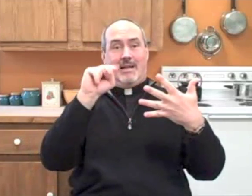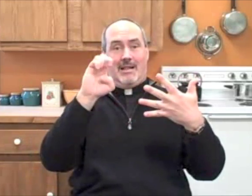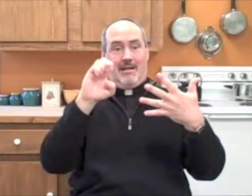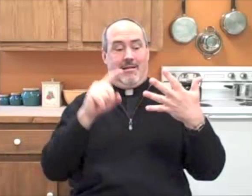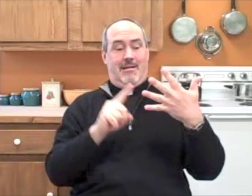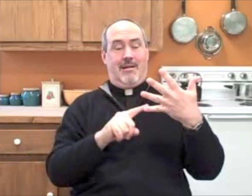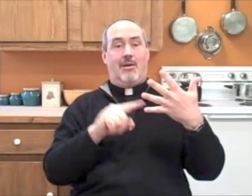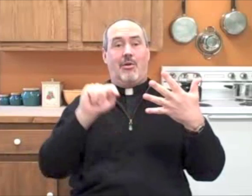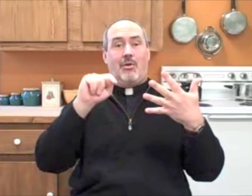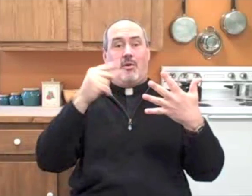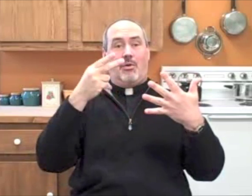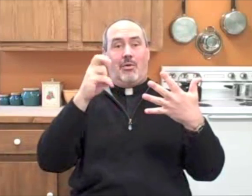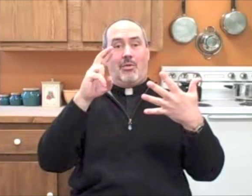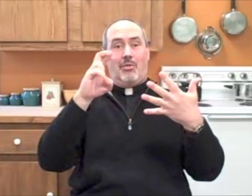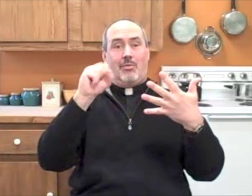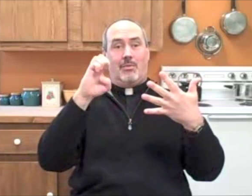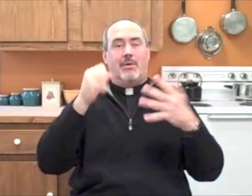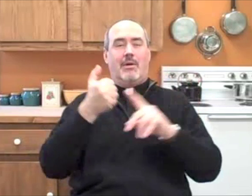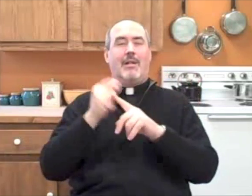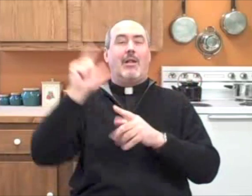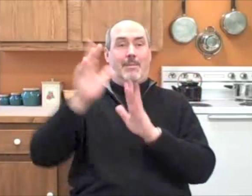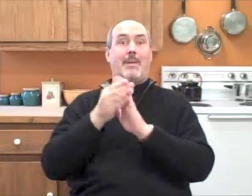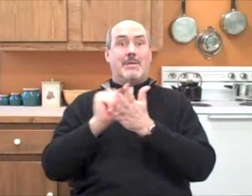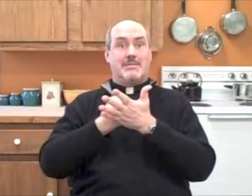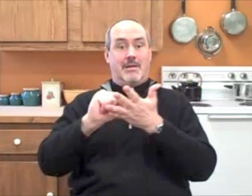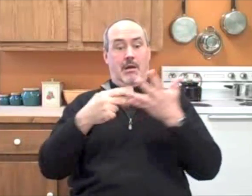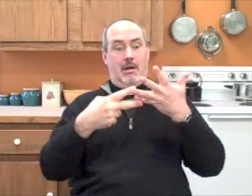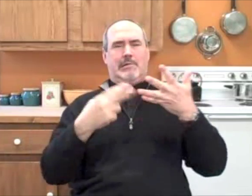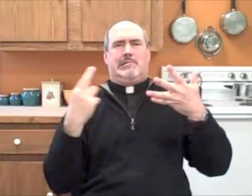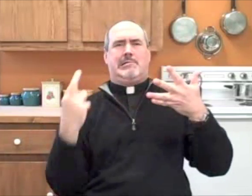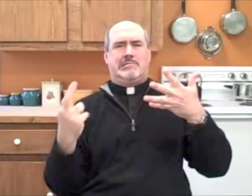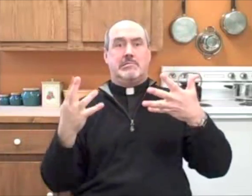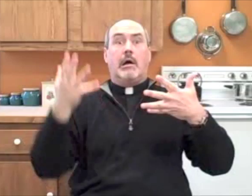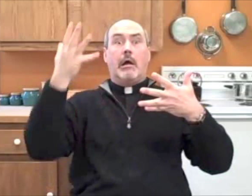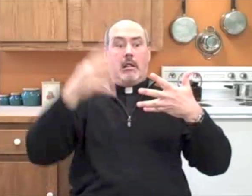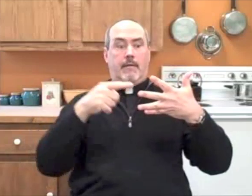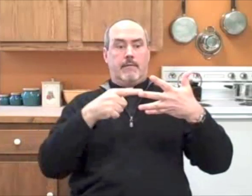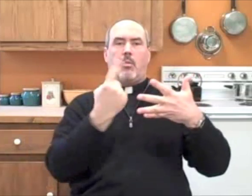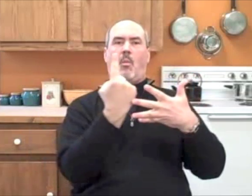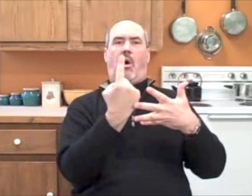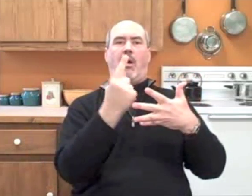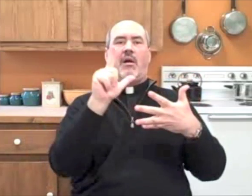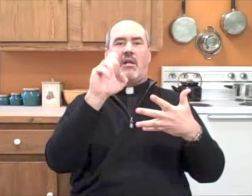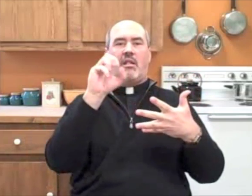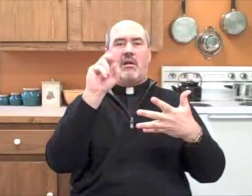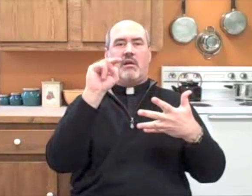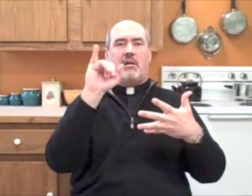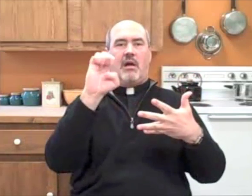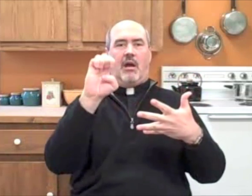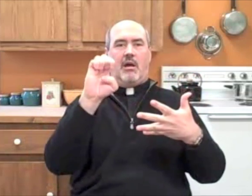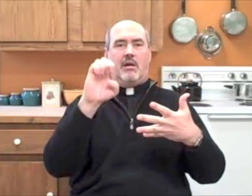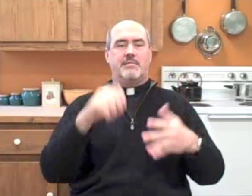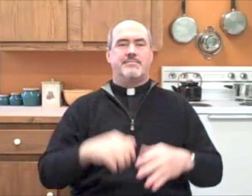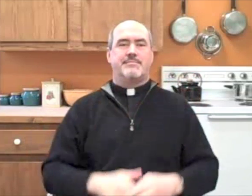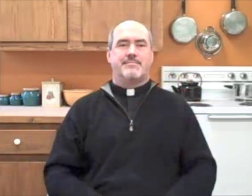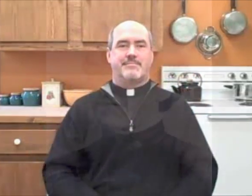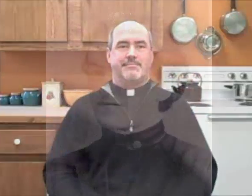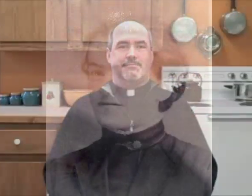were both later became saints. They were very close. And then in the middle, that left Leonie all.